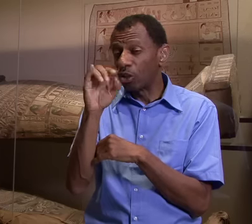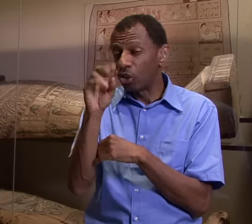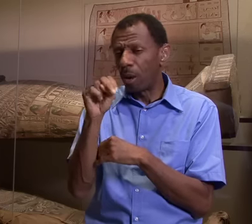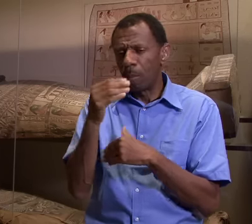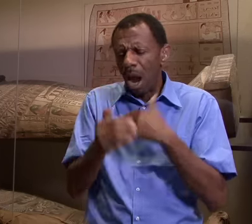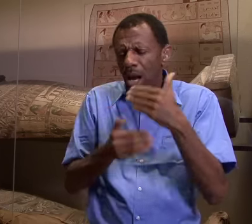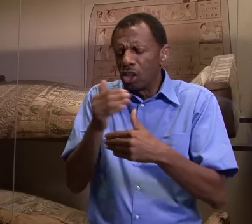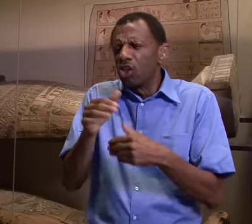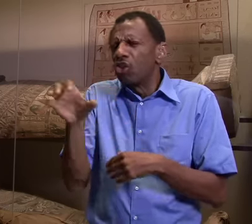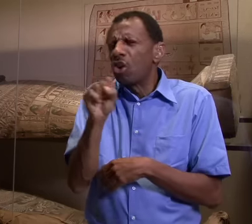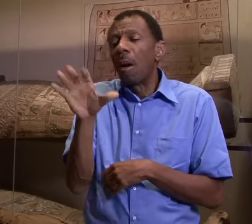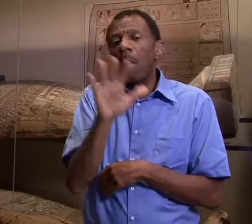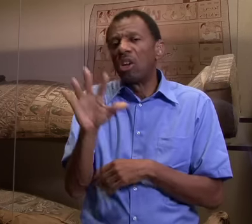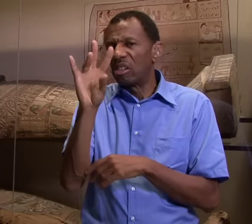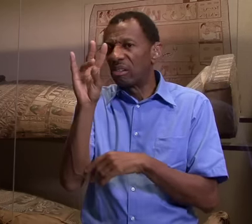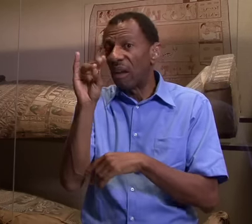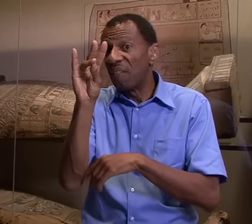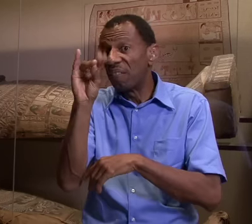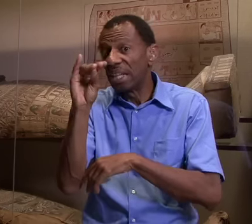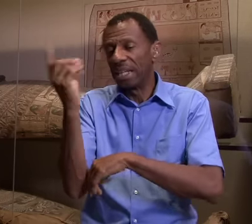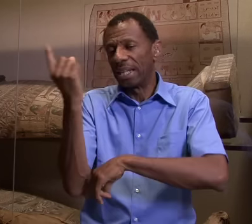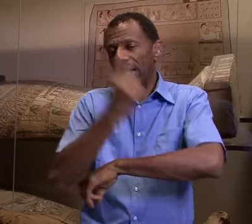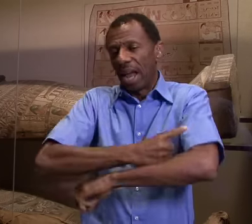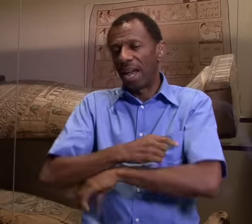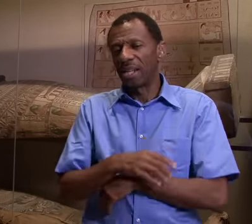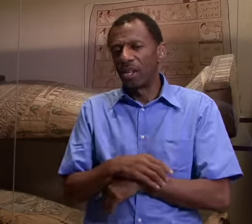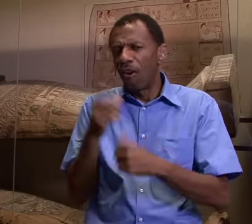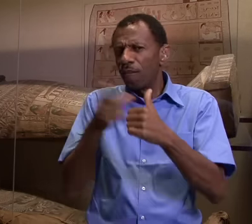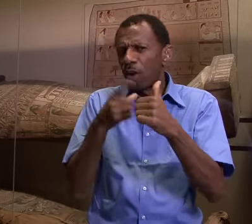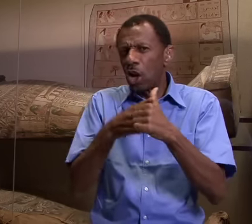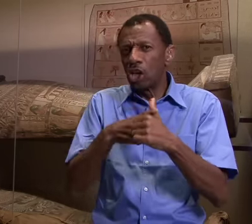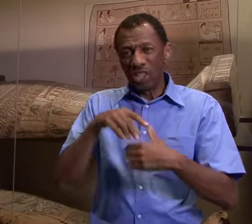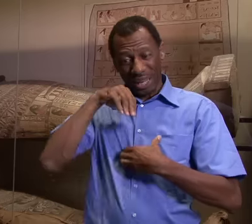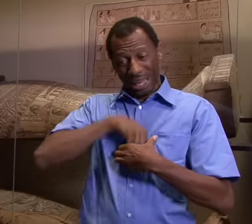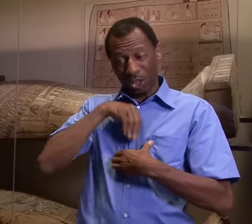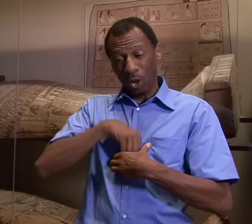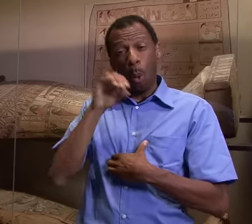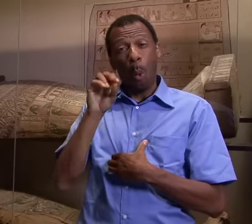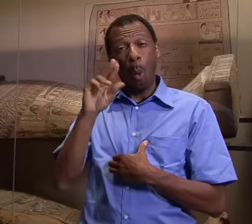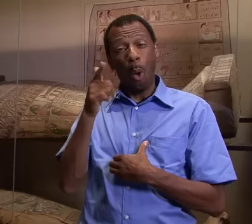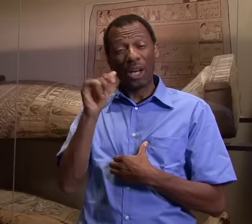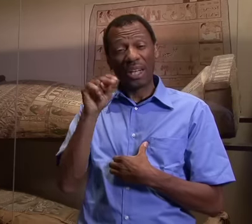The artificial mummification process took about 70 days.